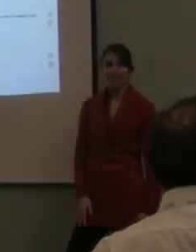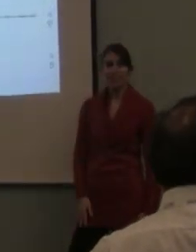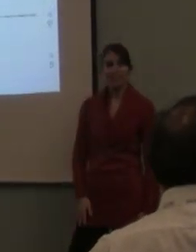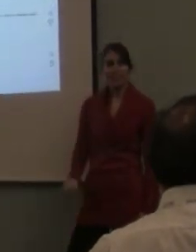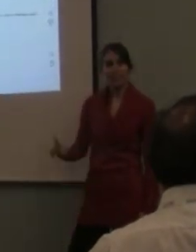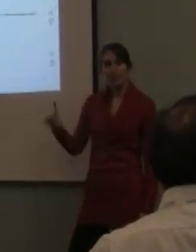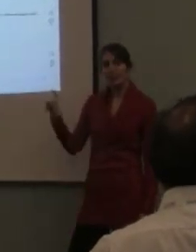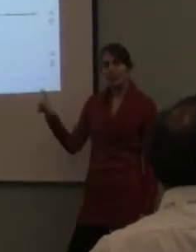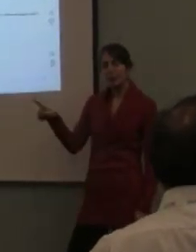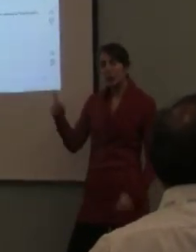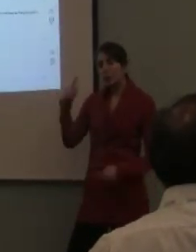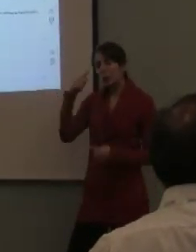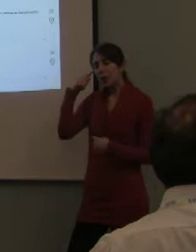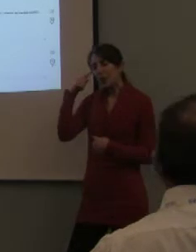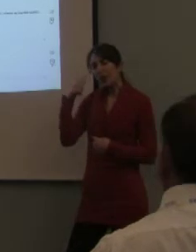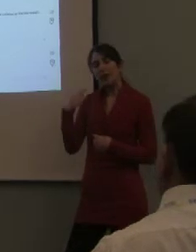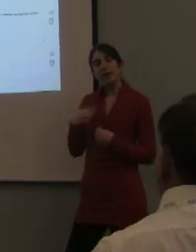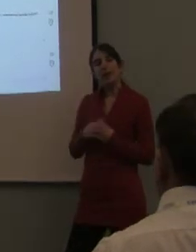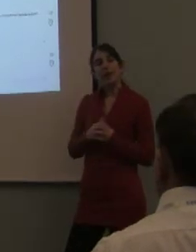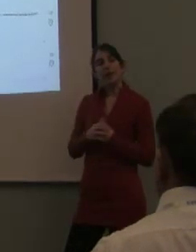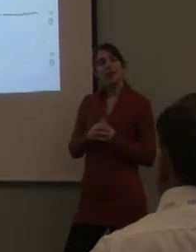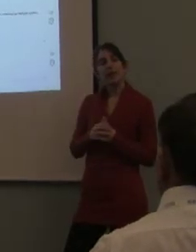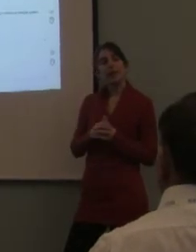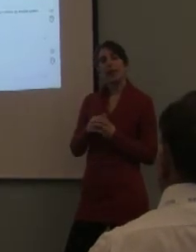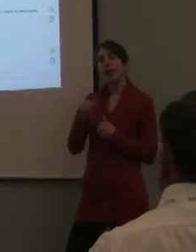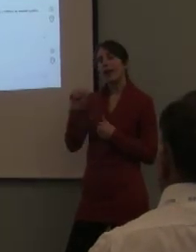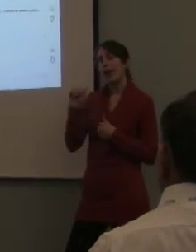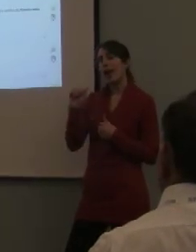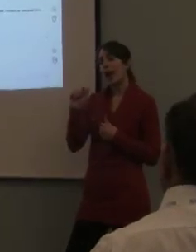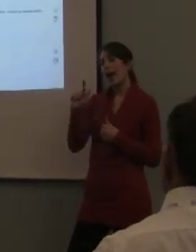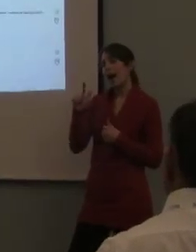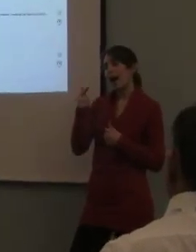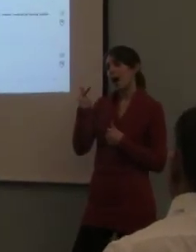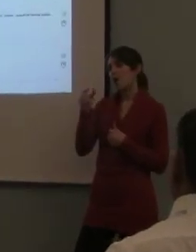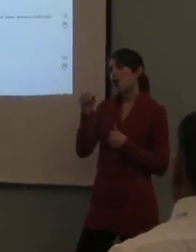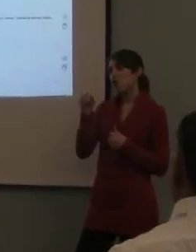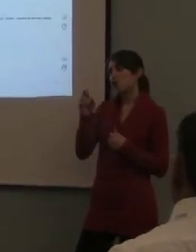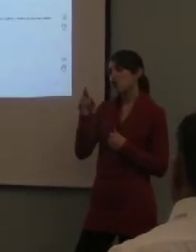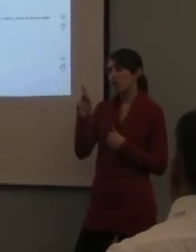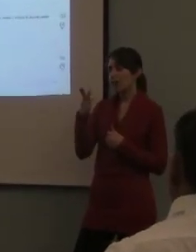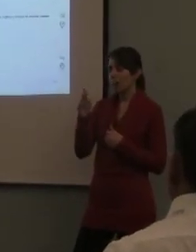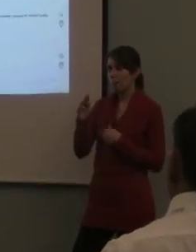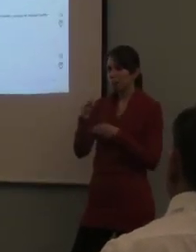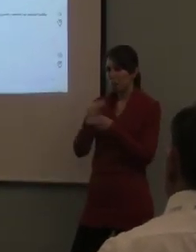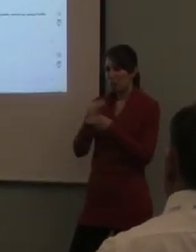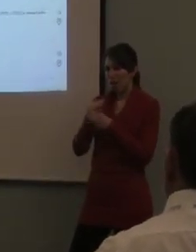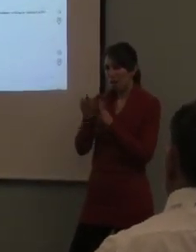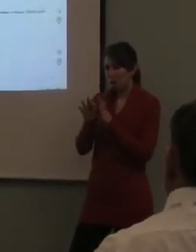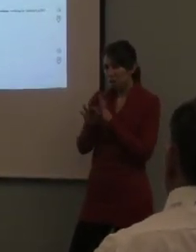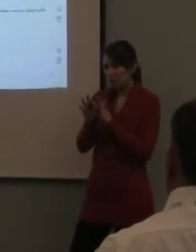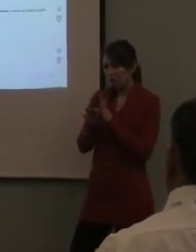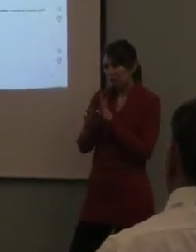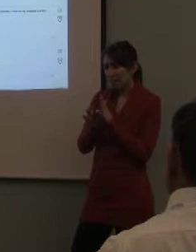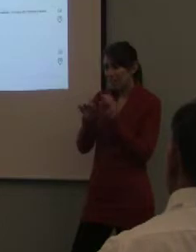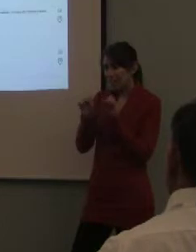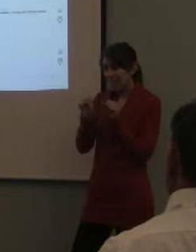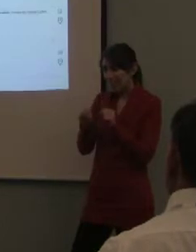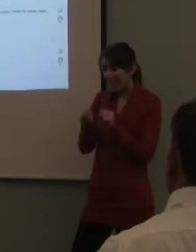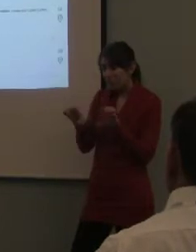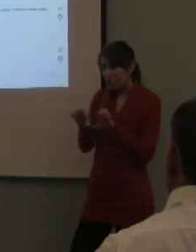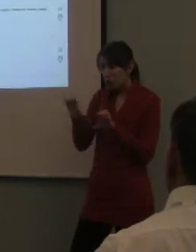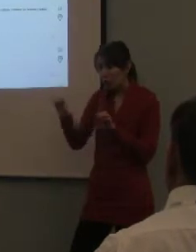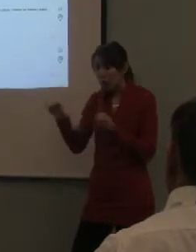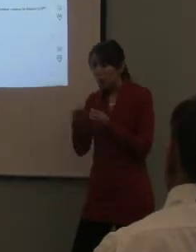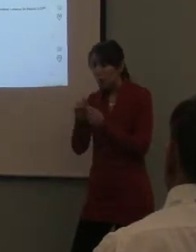Do you think that an algorithm could get at that more precisely than you did,